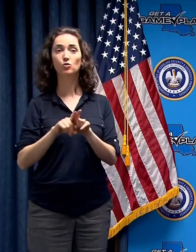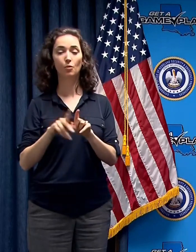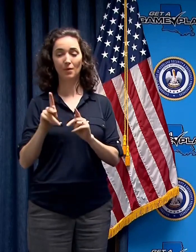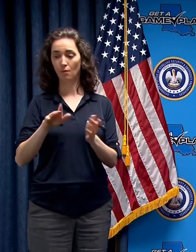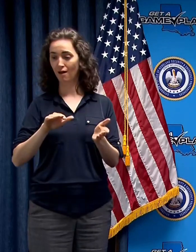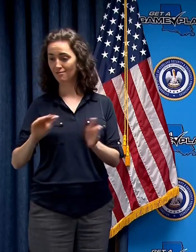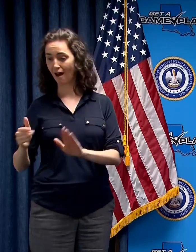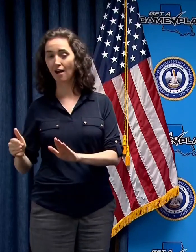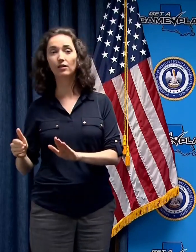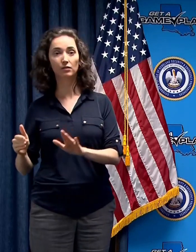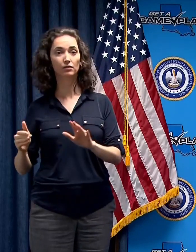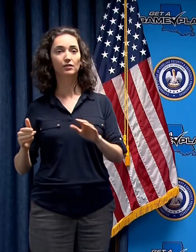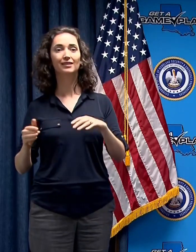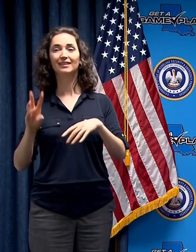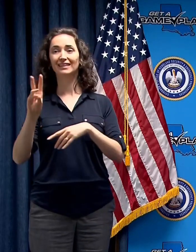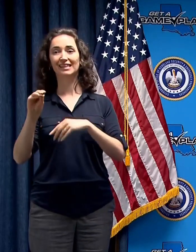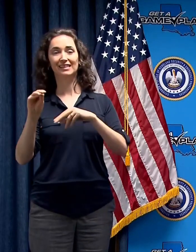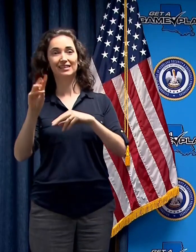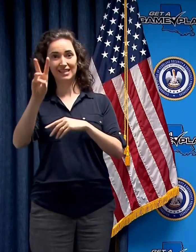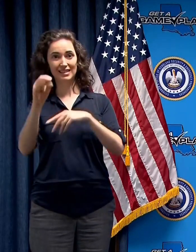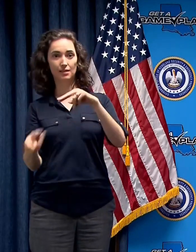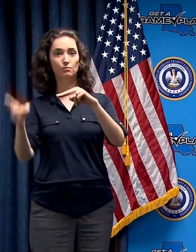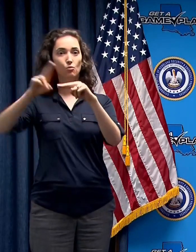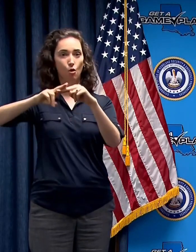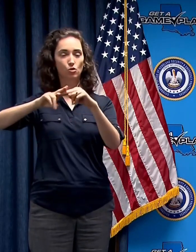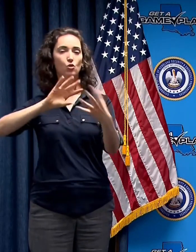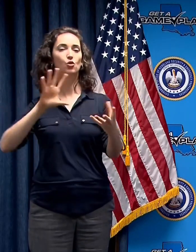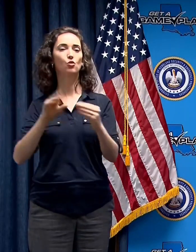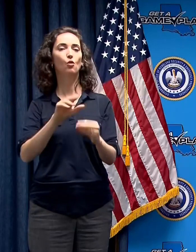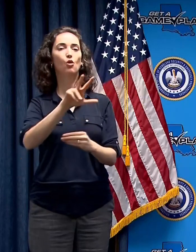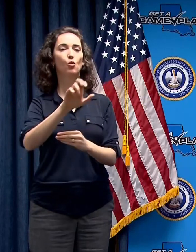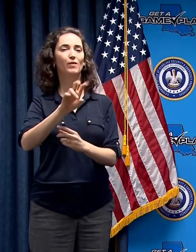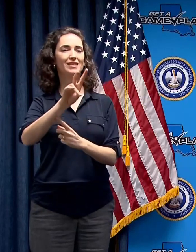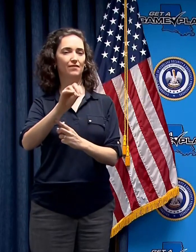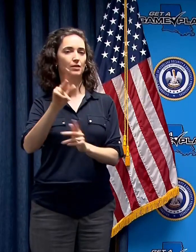number of deaths statewide is now 370.